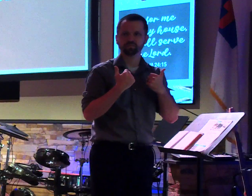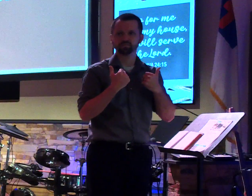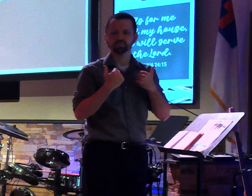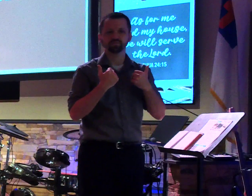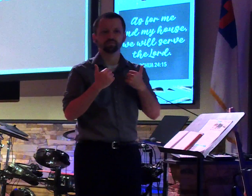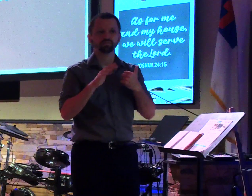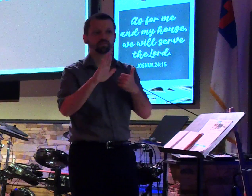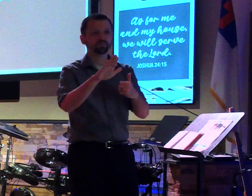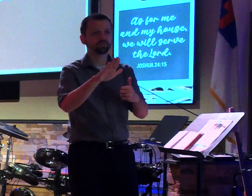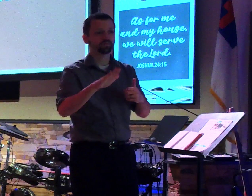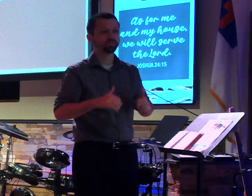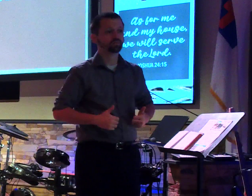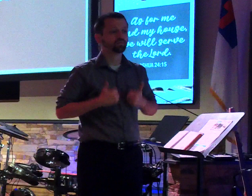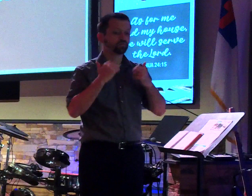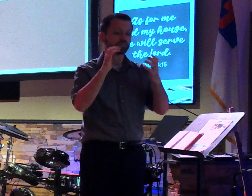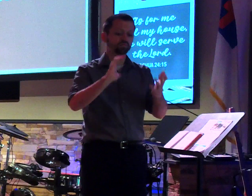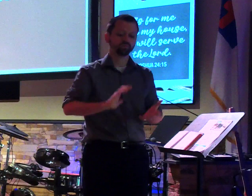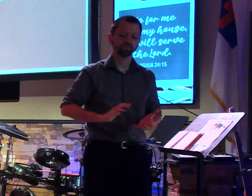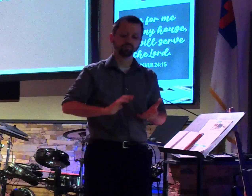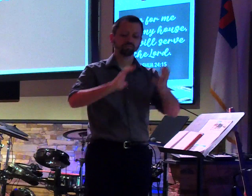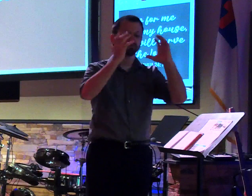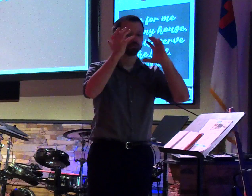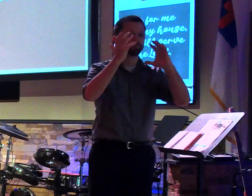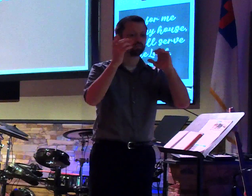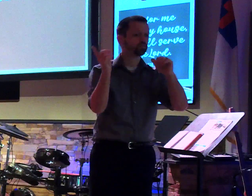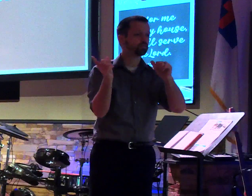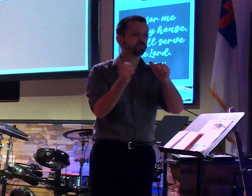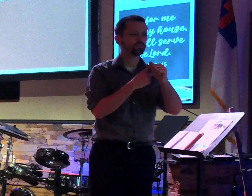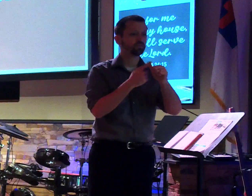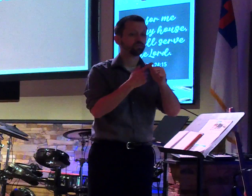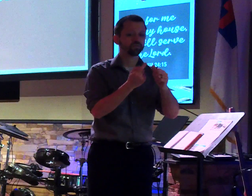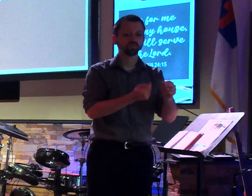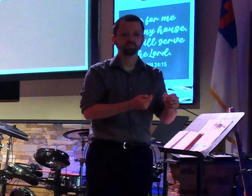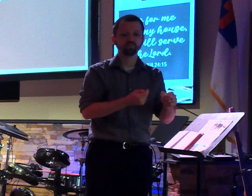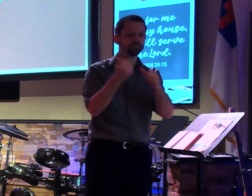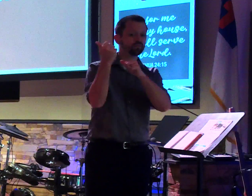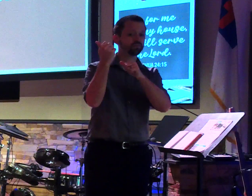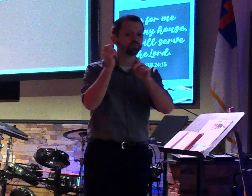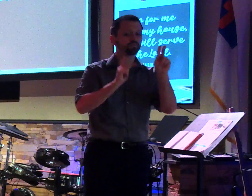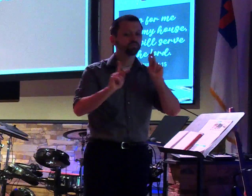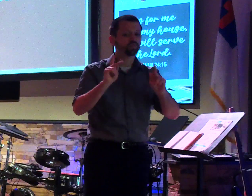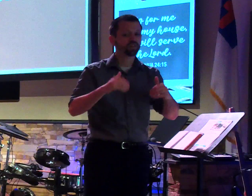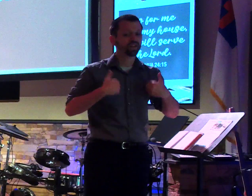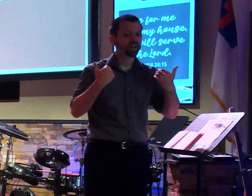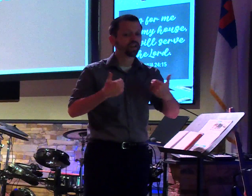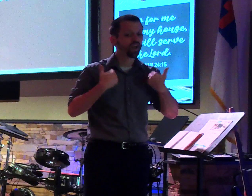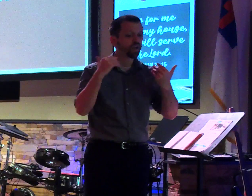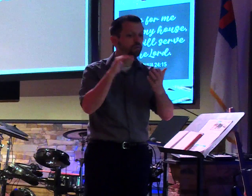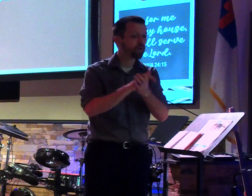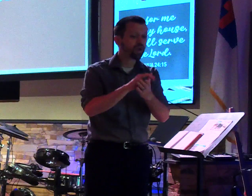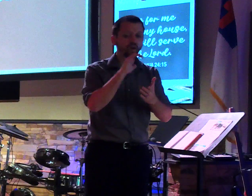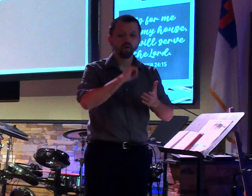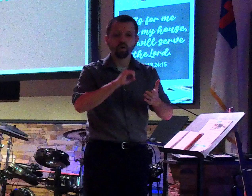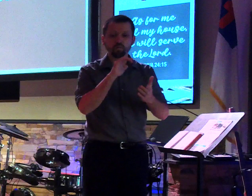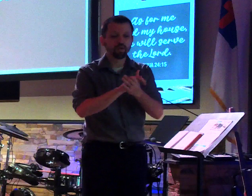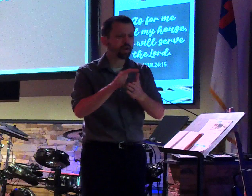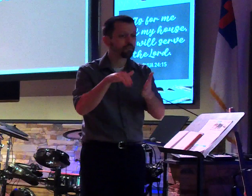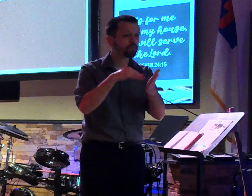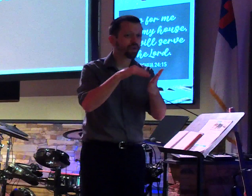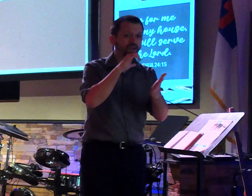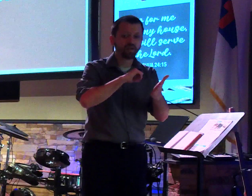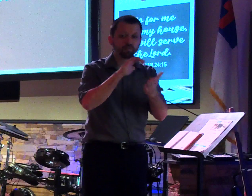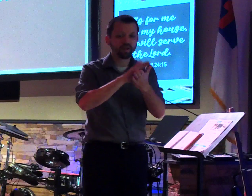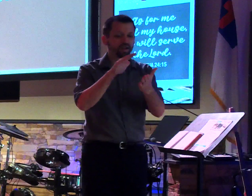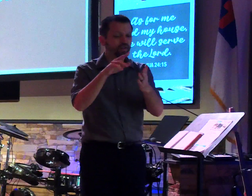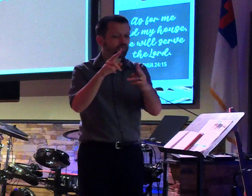life gets crazy, one of the first things to go for many young married couples, for older married couples, middle-aged married couples, makes